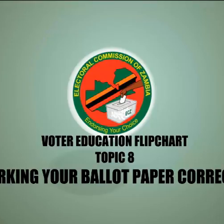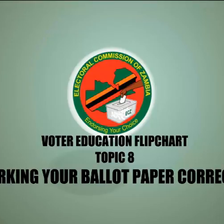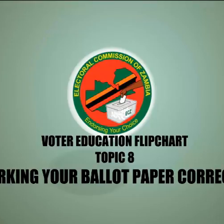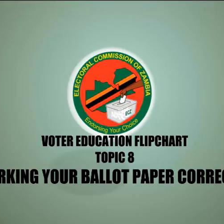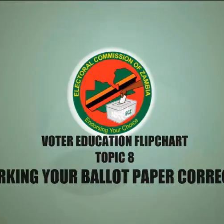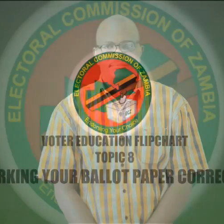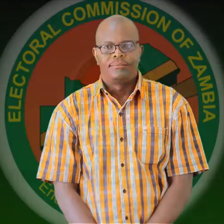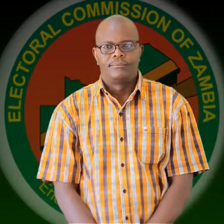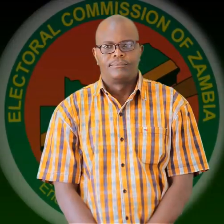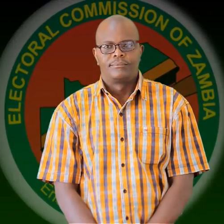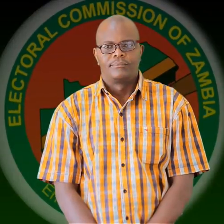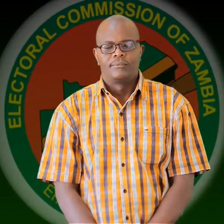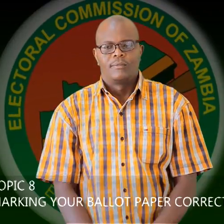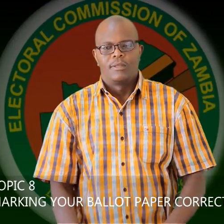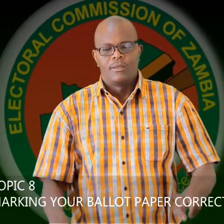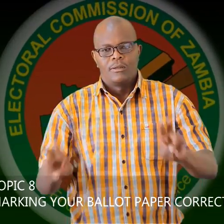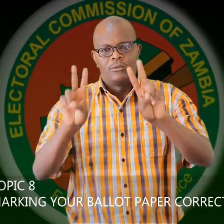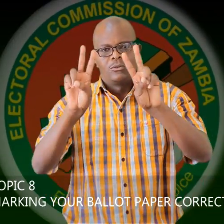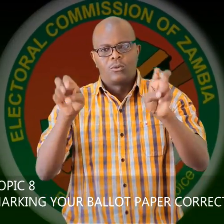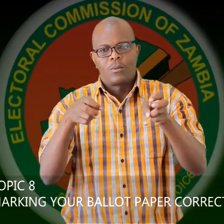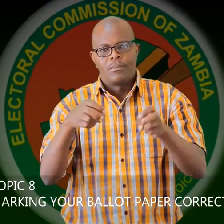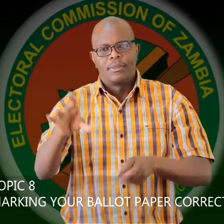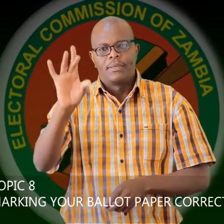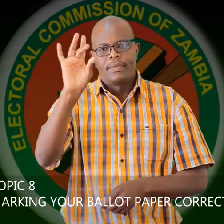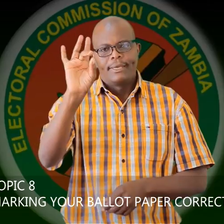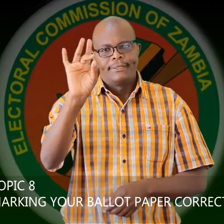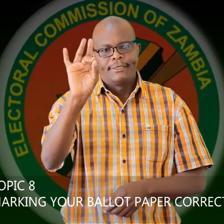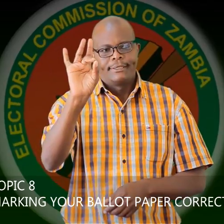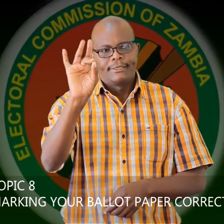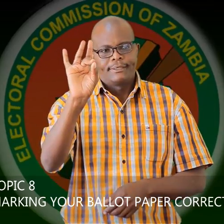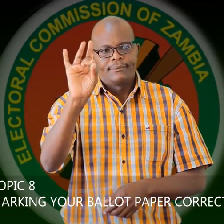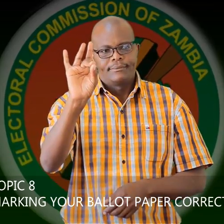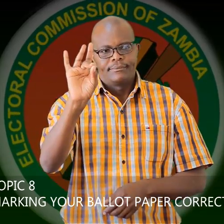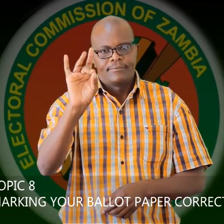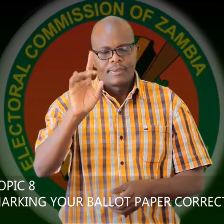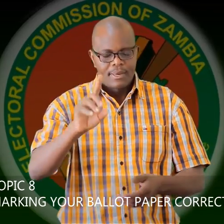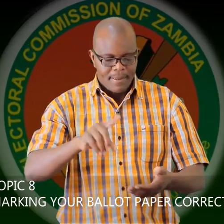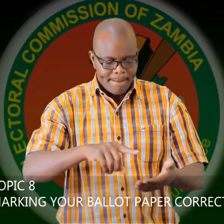voice. Topic 8. Marking your ballot paper correctly.